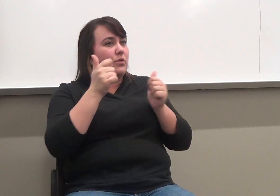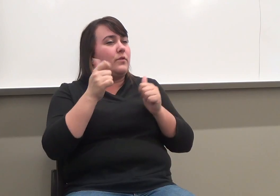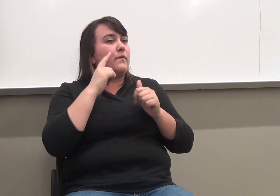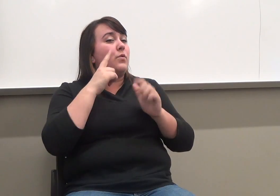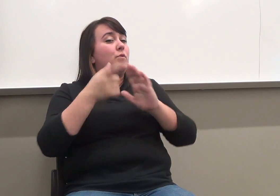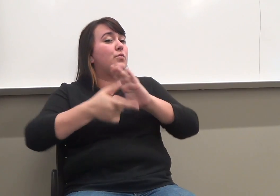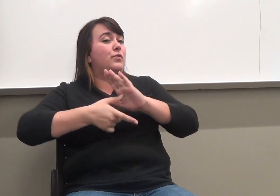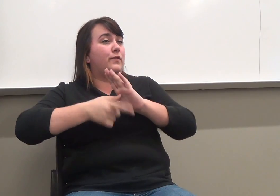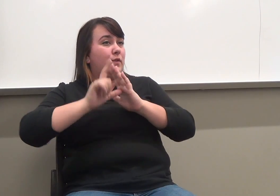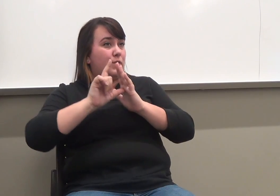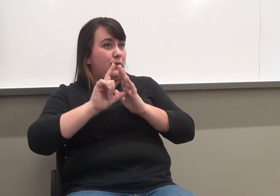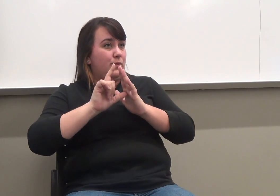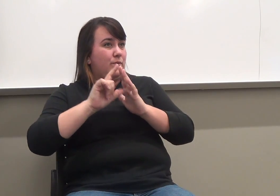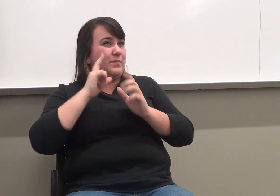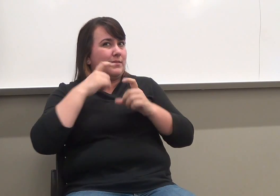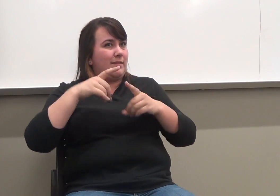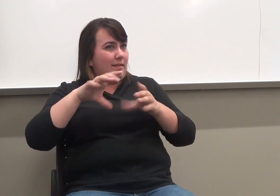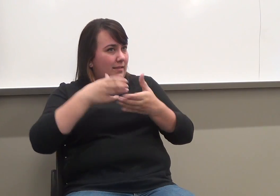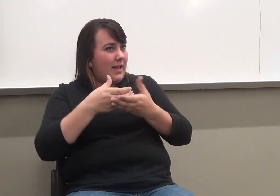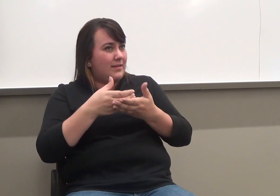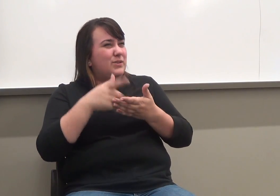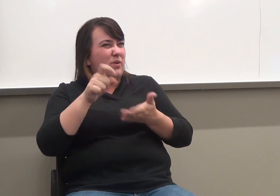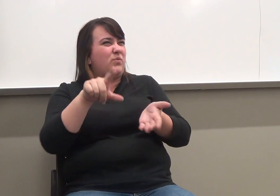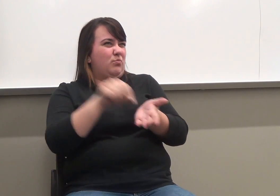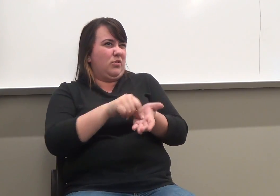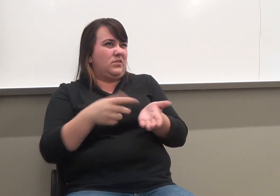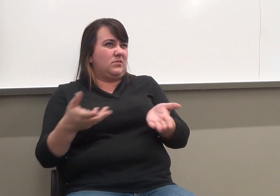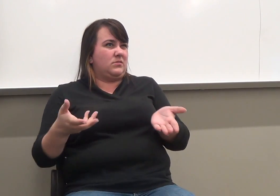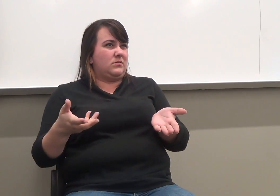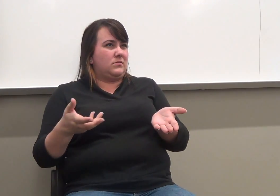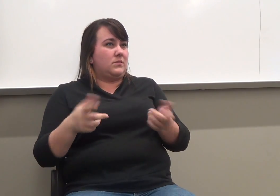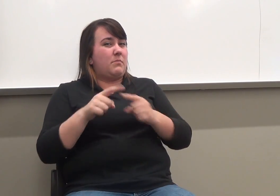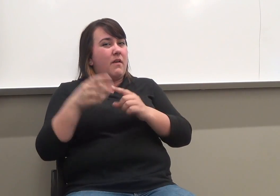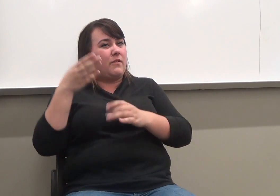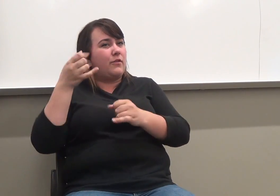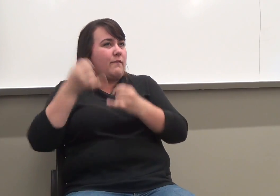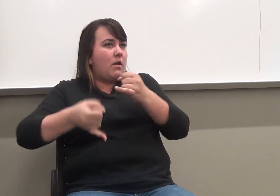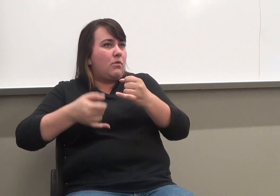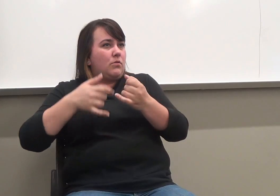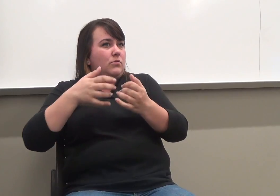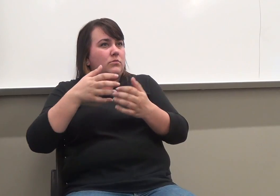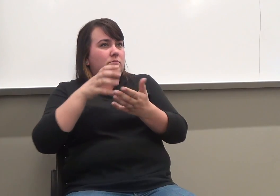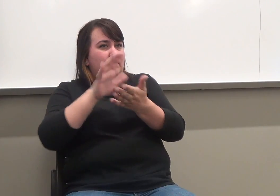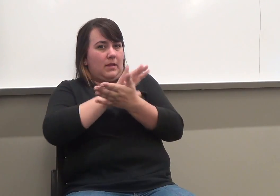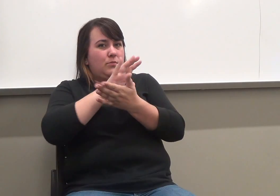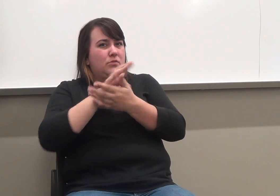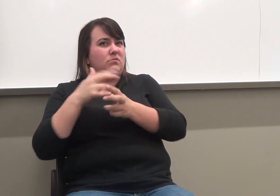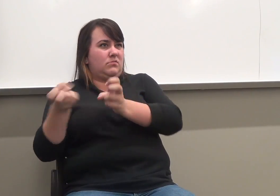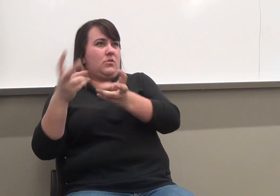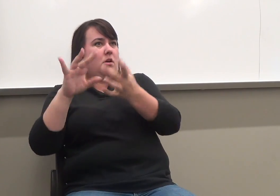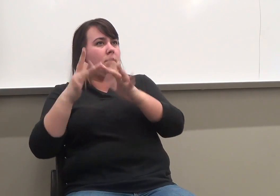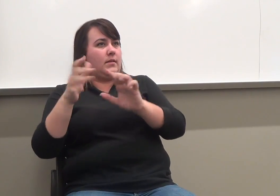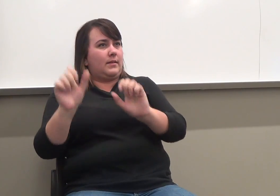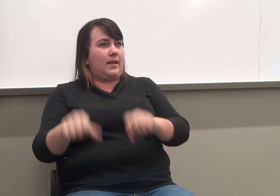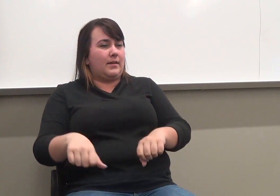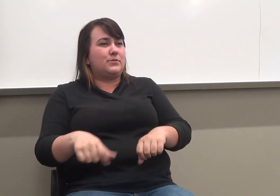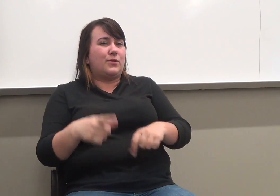review, because we do the review here in class, you do need a printed copy of the review draft, okay? If you don't